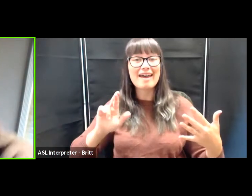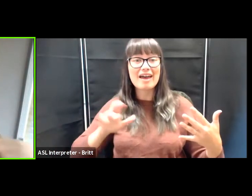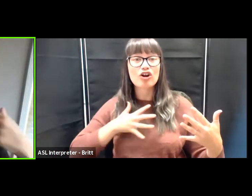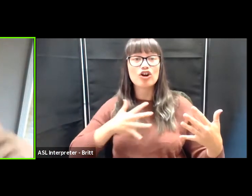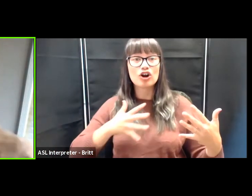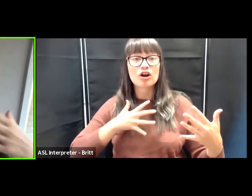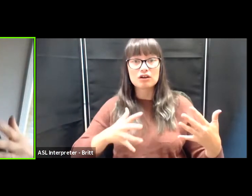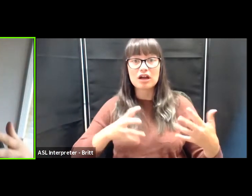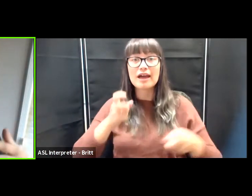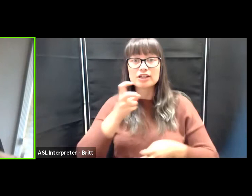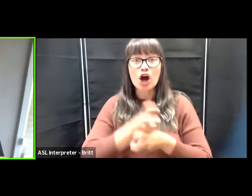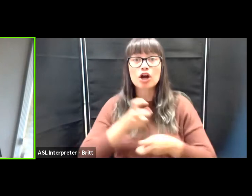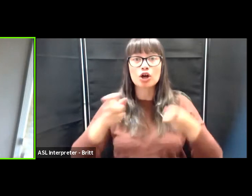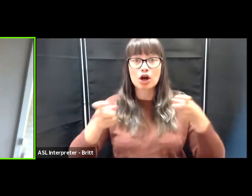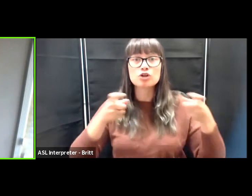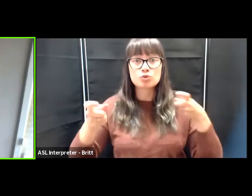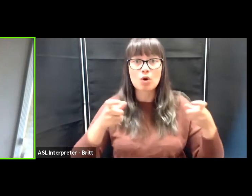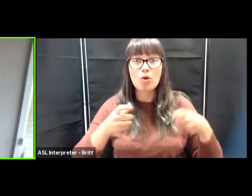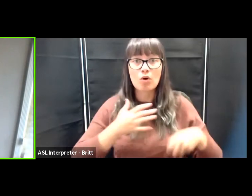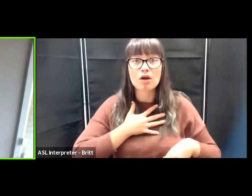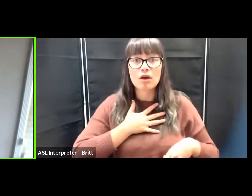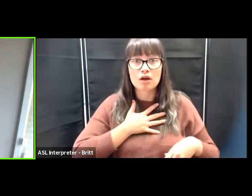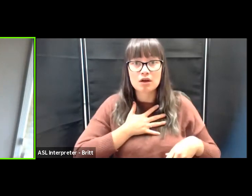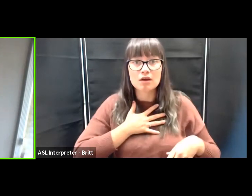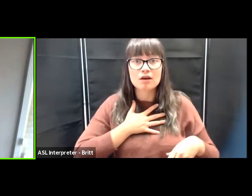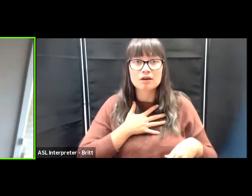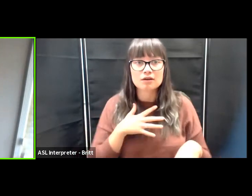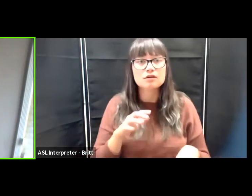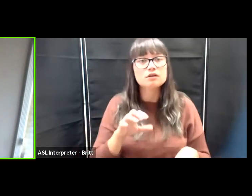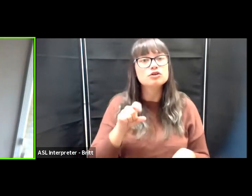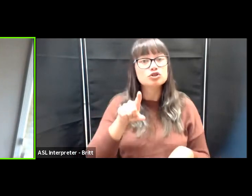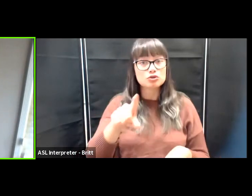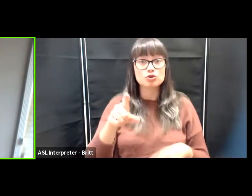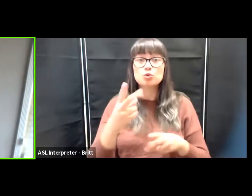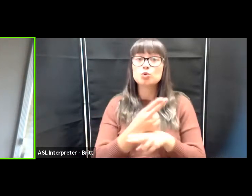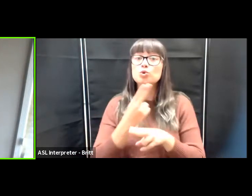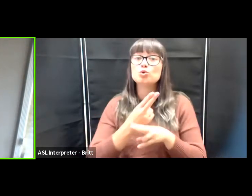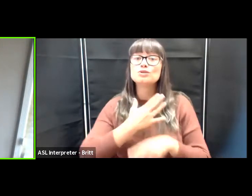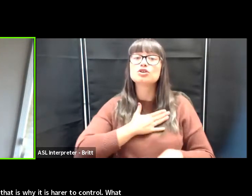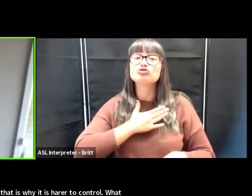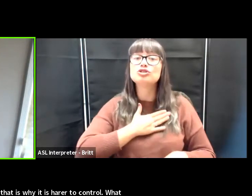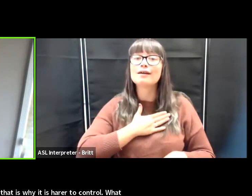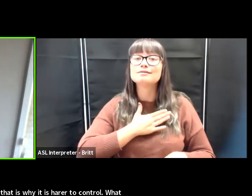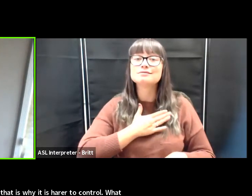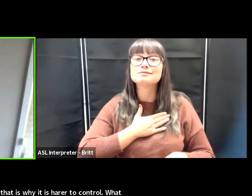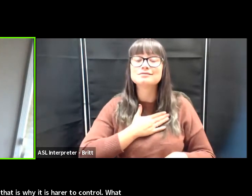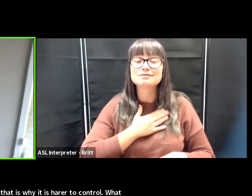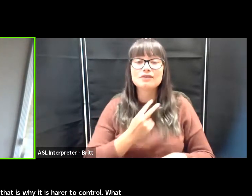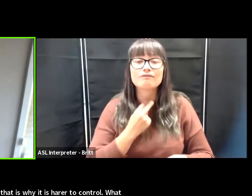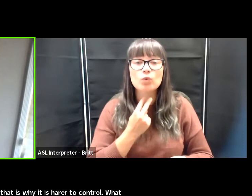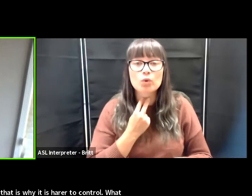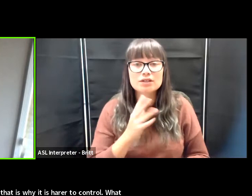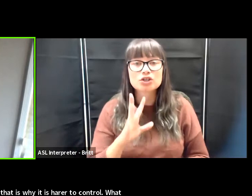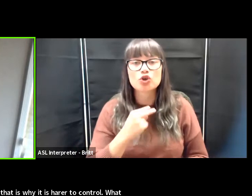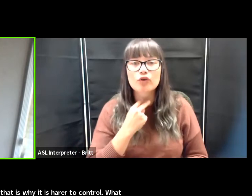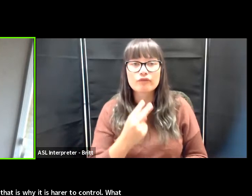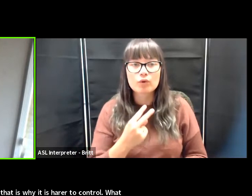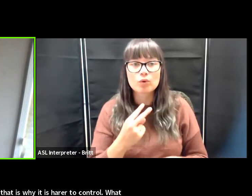harder to control. So what's actually happening is when you're in chest voice, your vocal cords are coming together